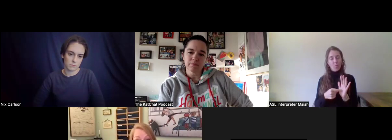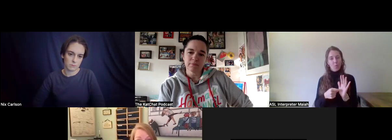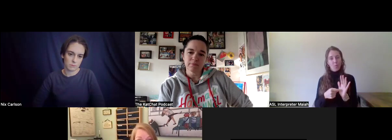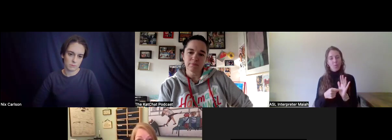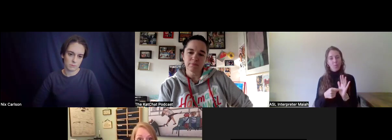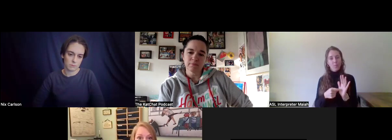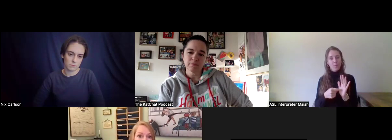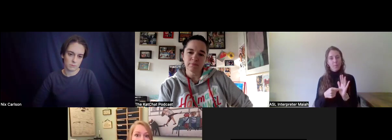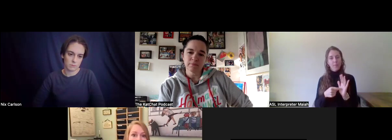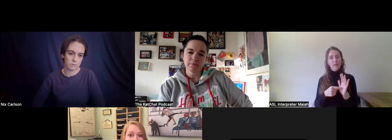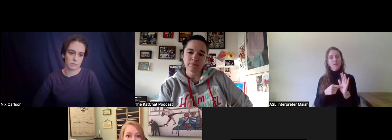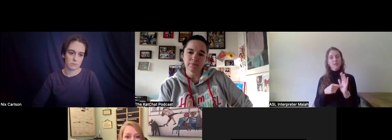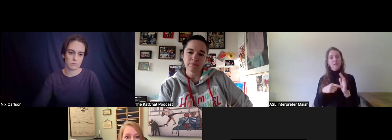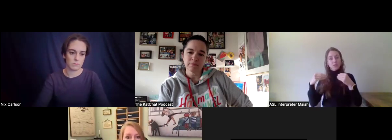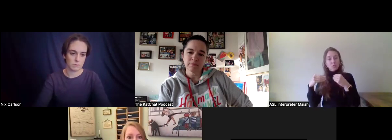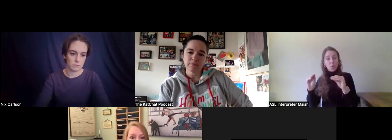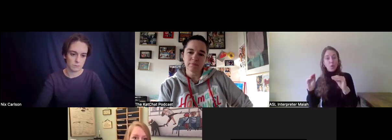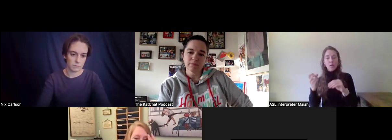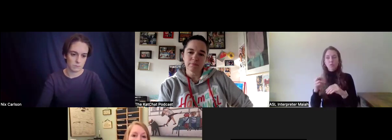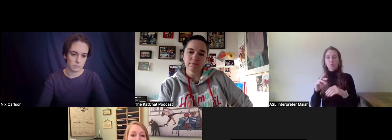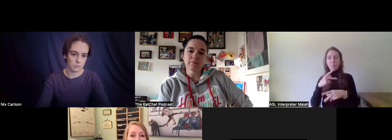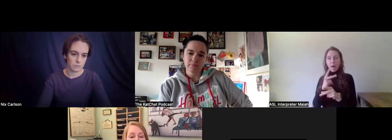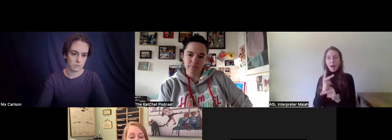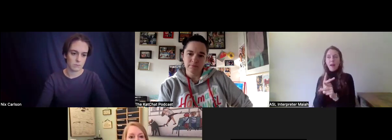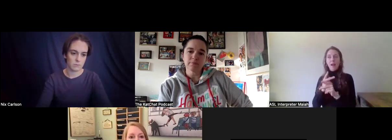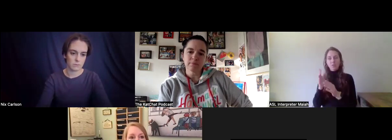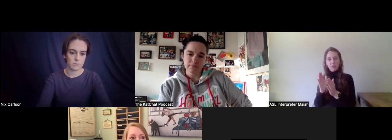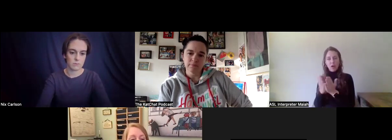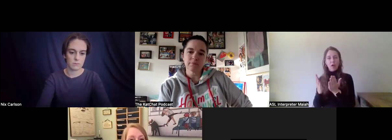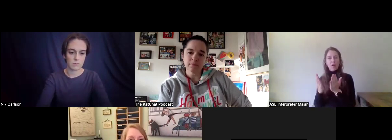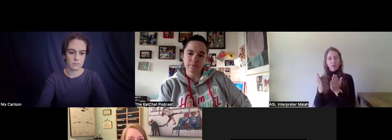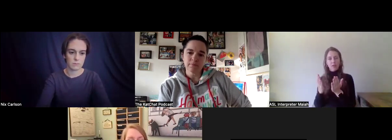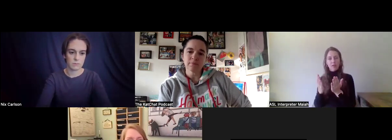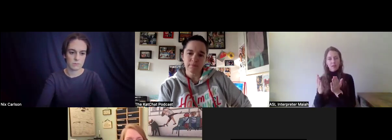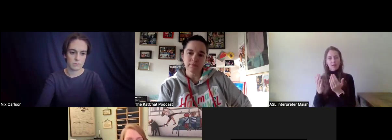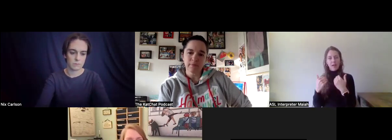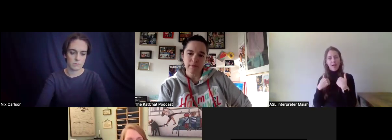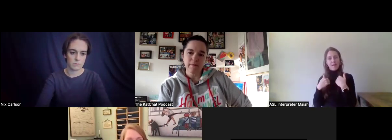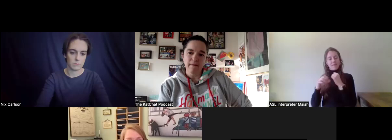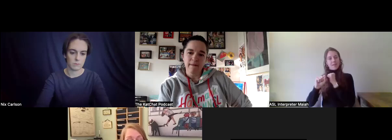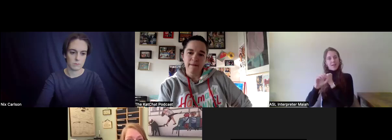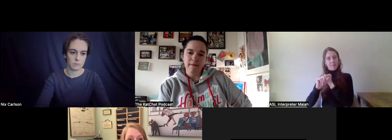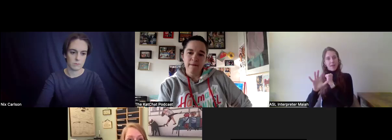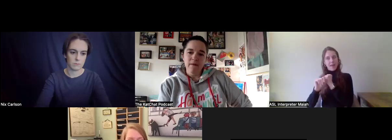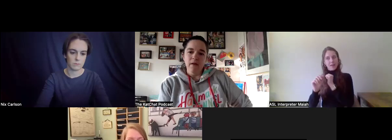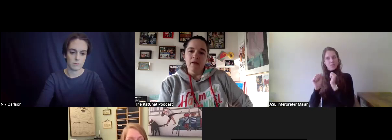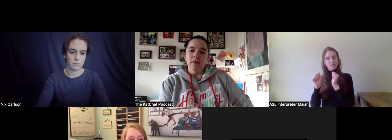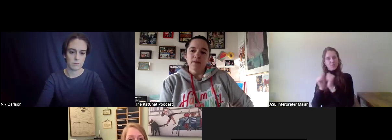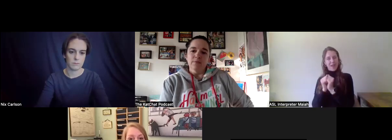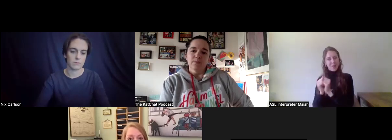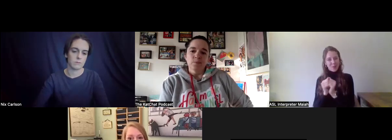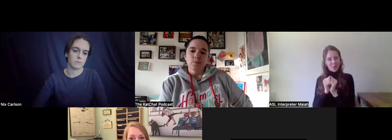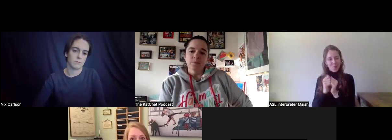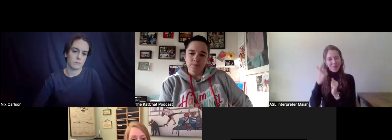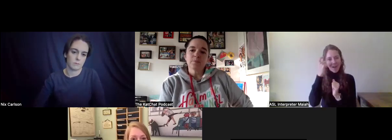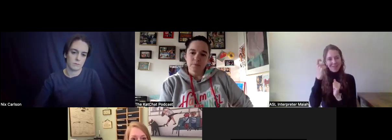with the stores or show a product or a card, or we have a campaign that we do together, because at the end of the day,